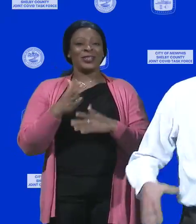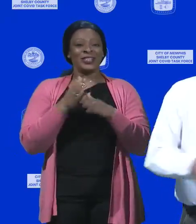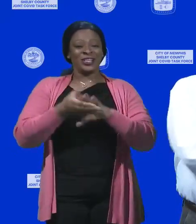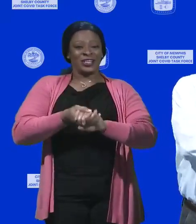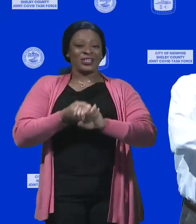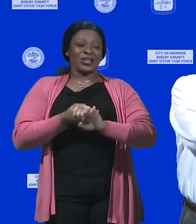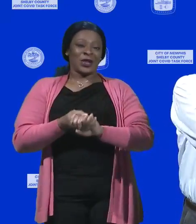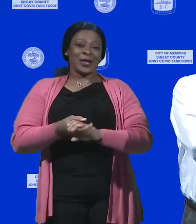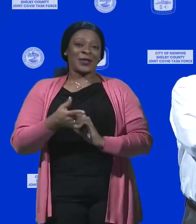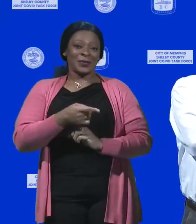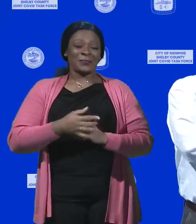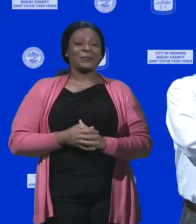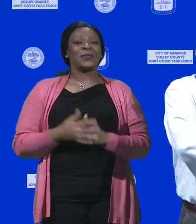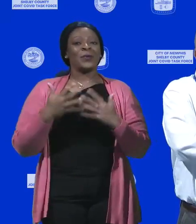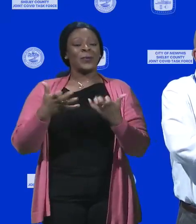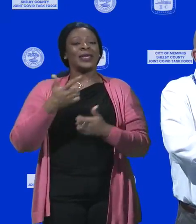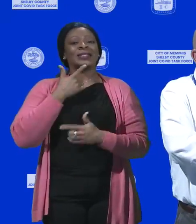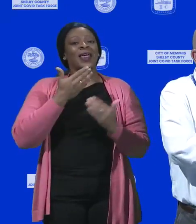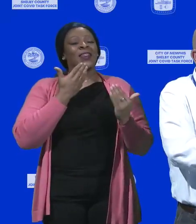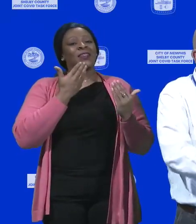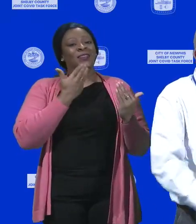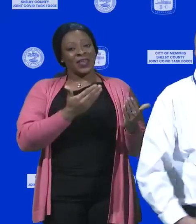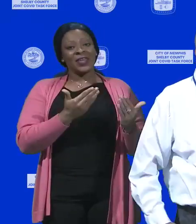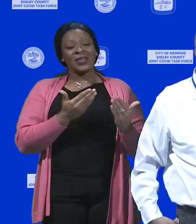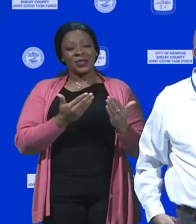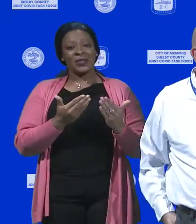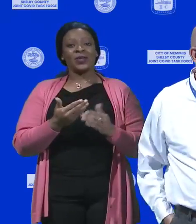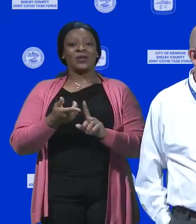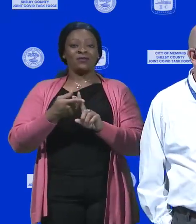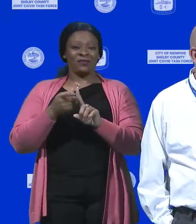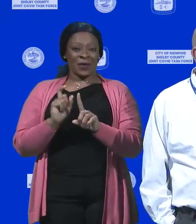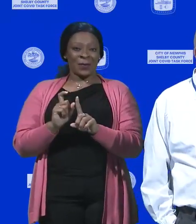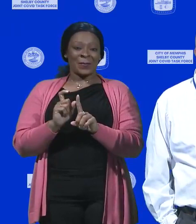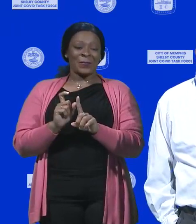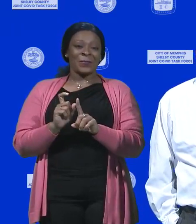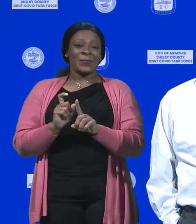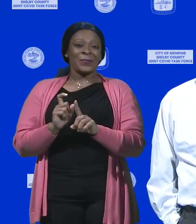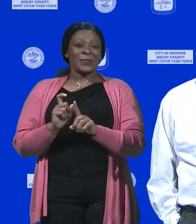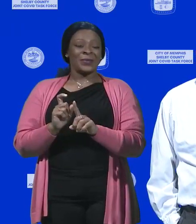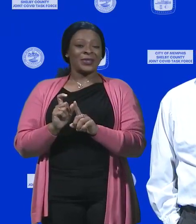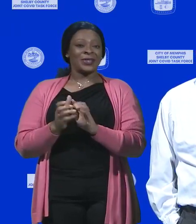shake your hand. Absolutely. And I'd like to say thank you on behalf of the